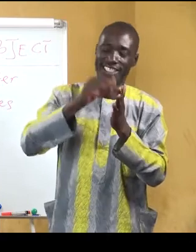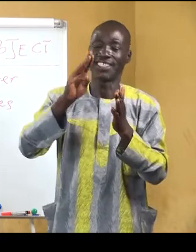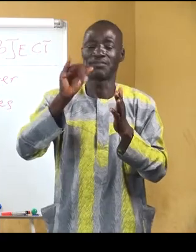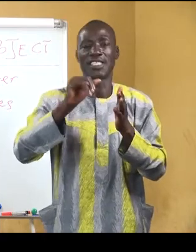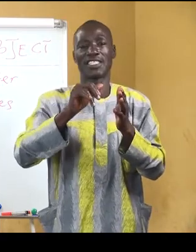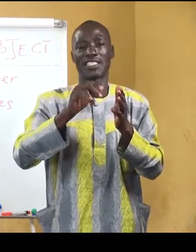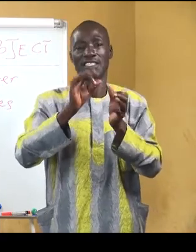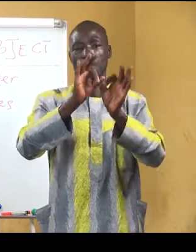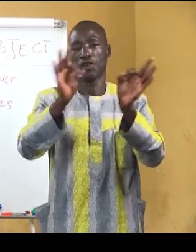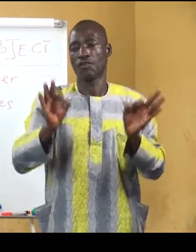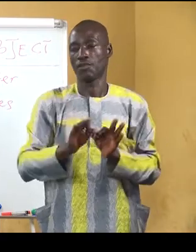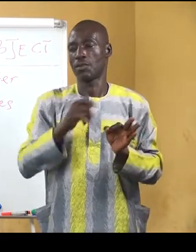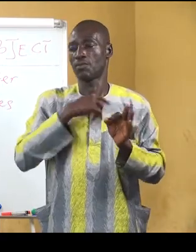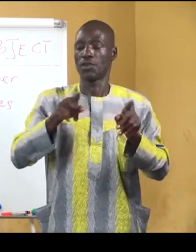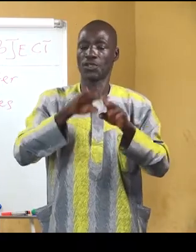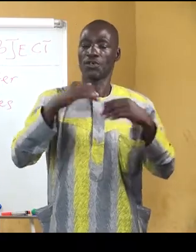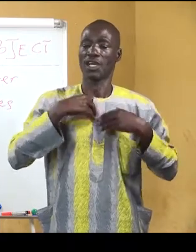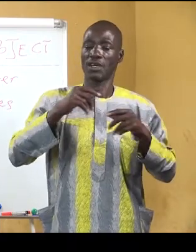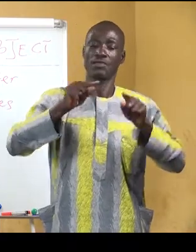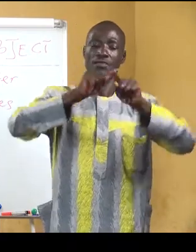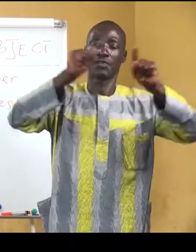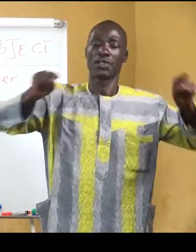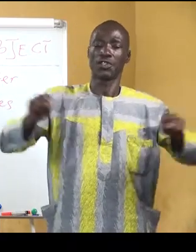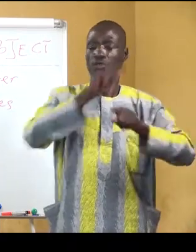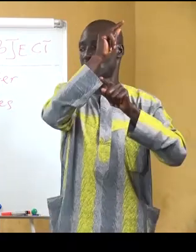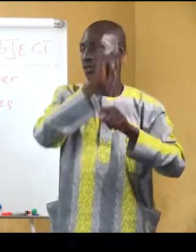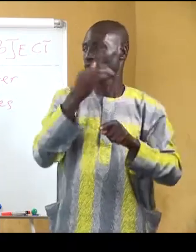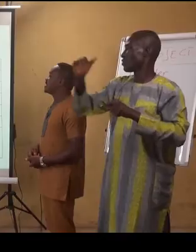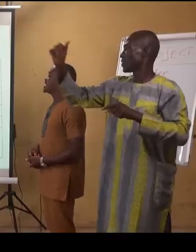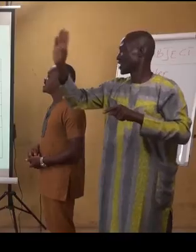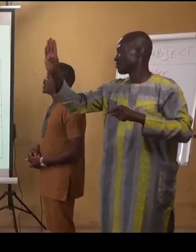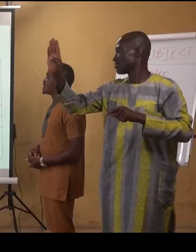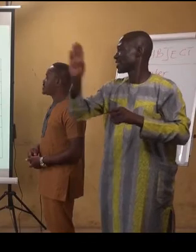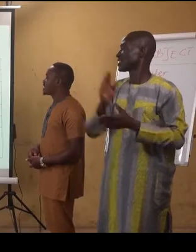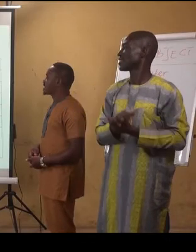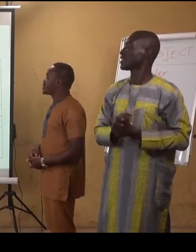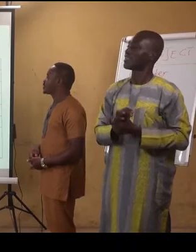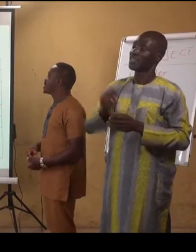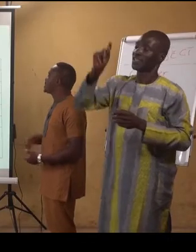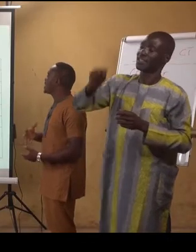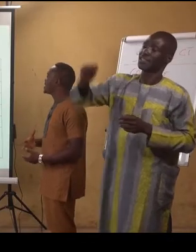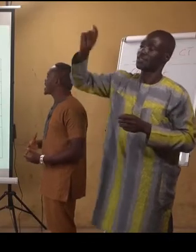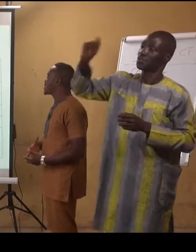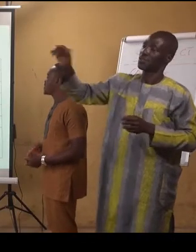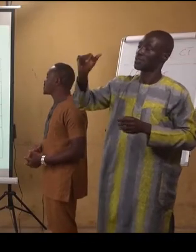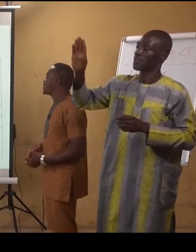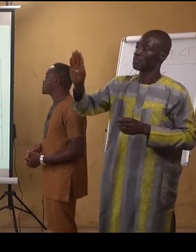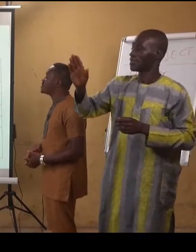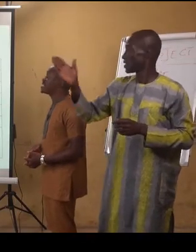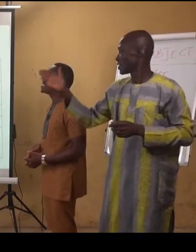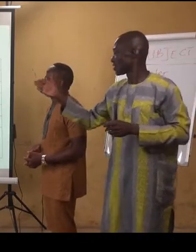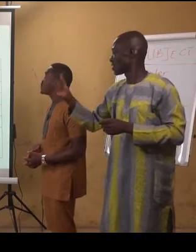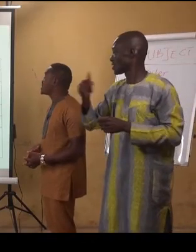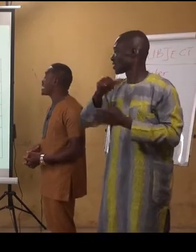form. Then we also have the square root of ab. That is an algebraic expression. In basic expression,